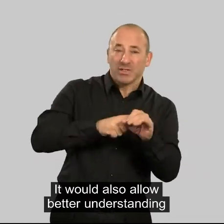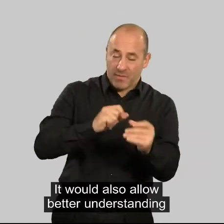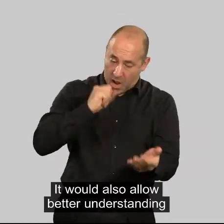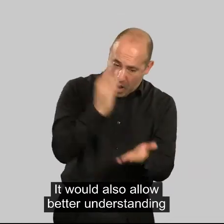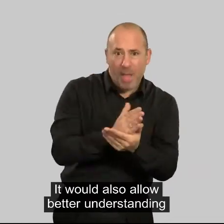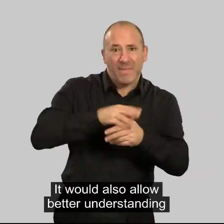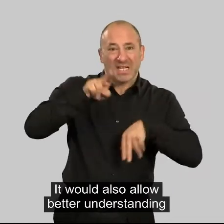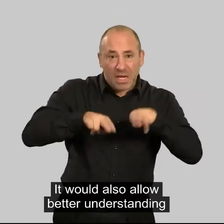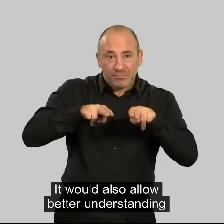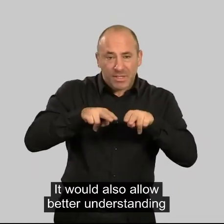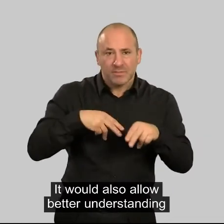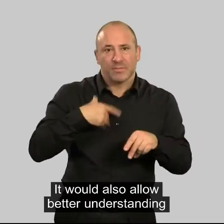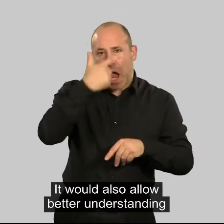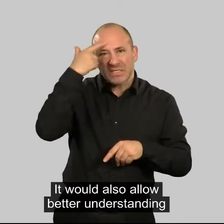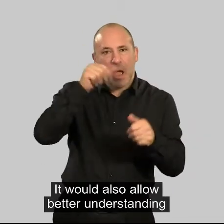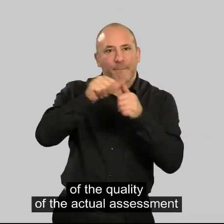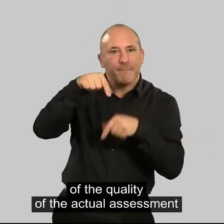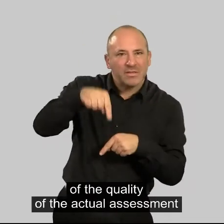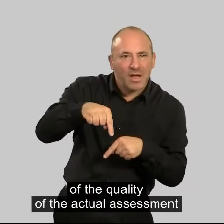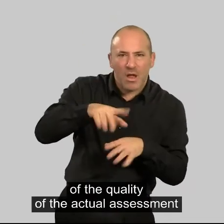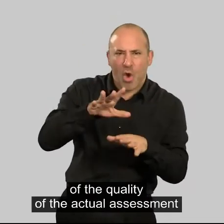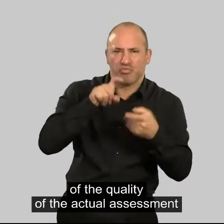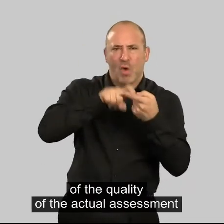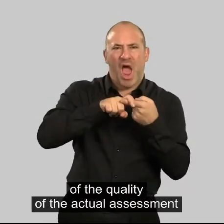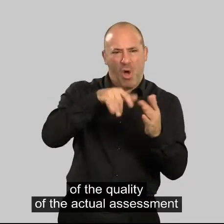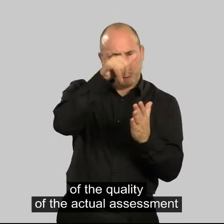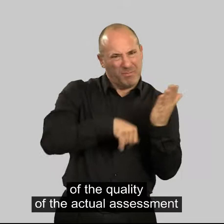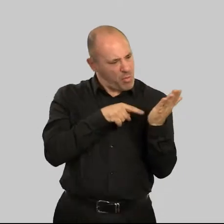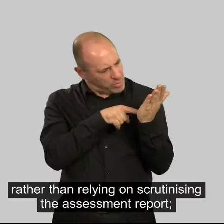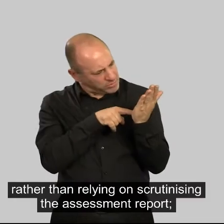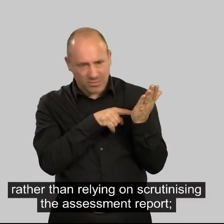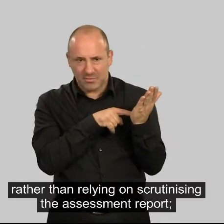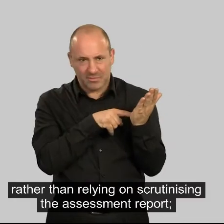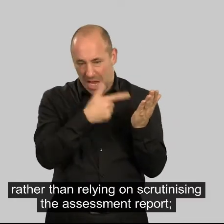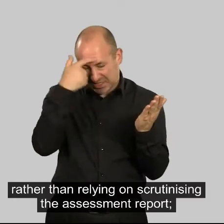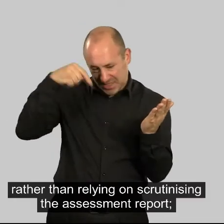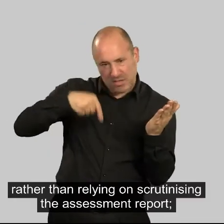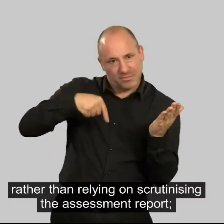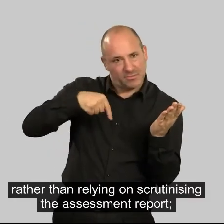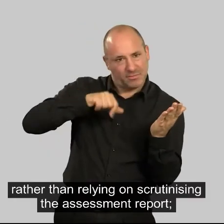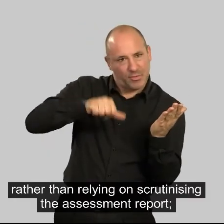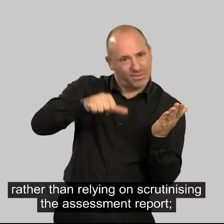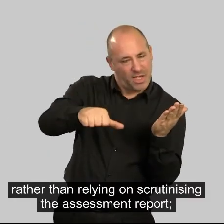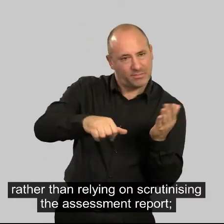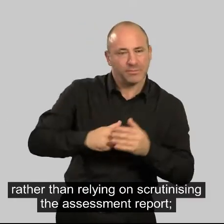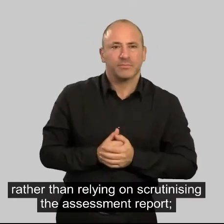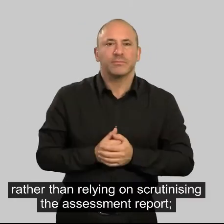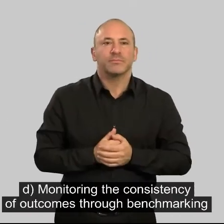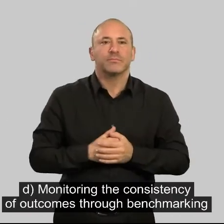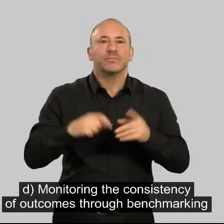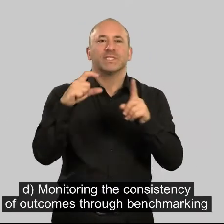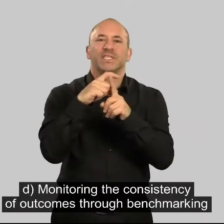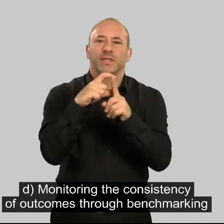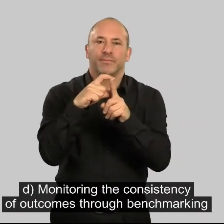It would also allow better understanding of the quality of the actual assessment, rather than relying on scrutinising